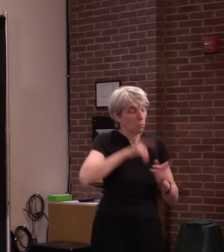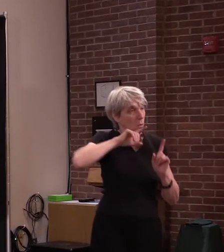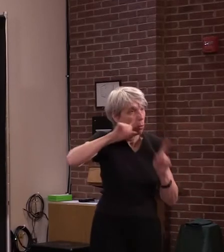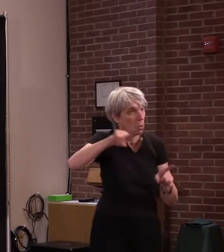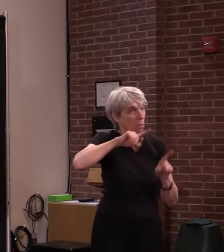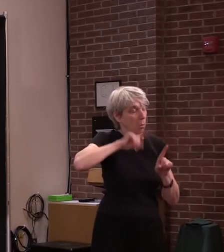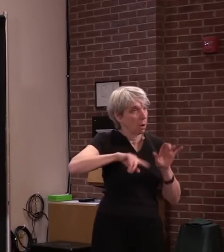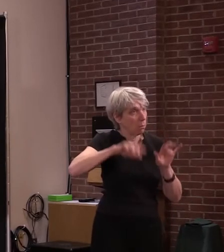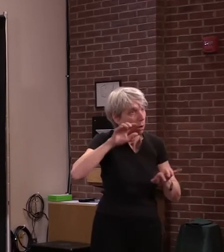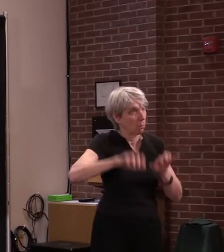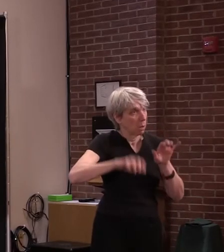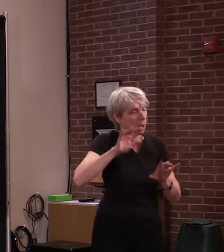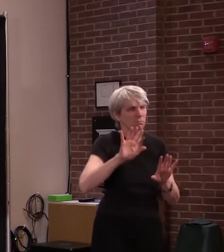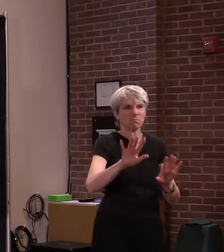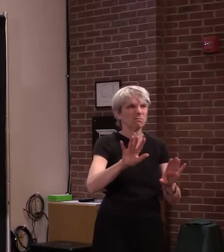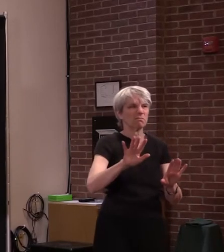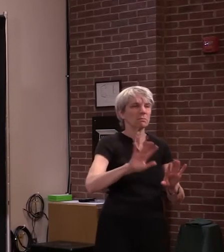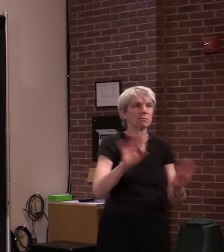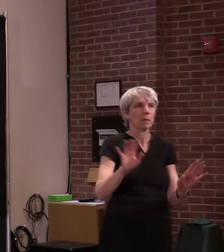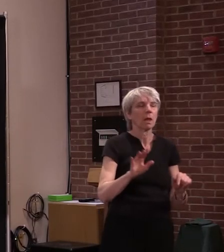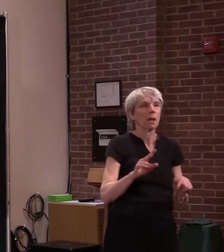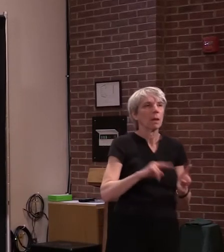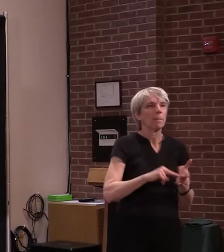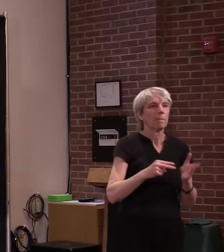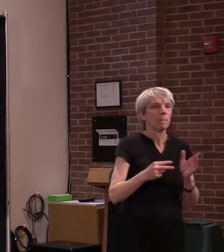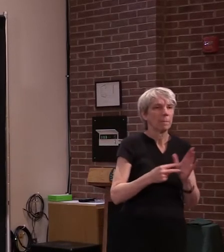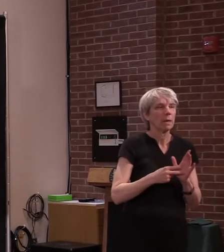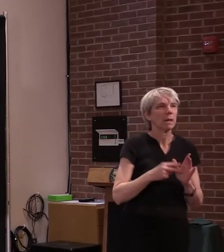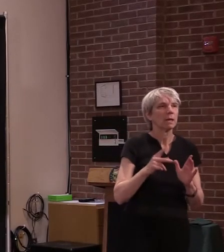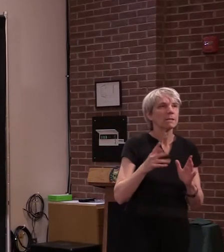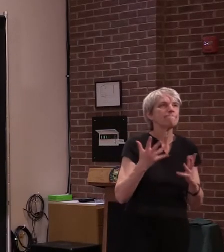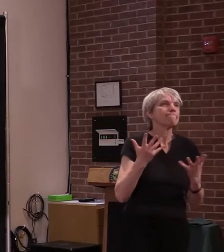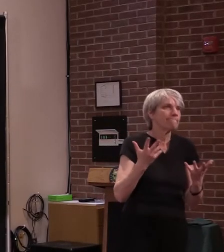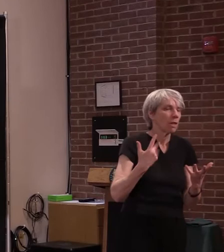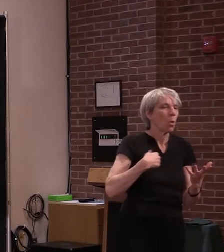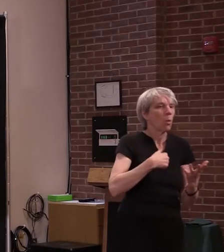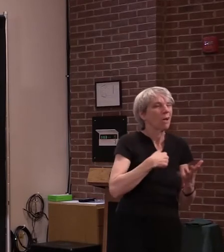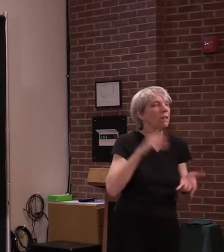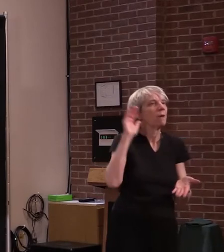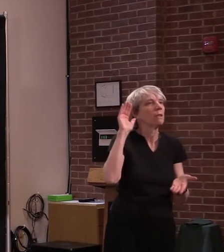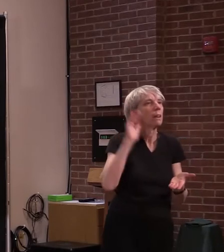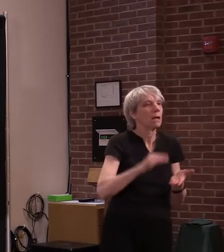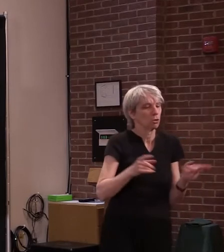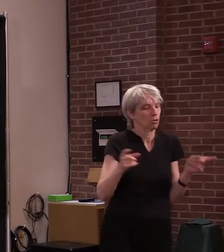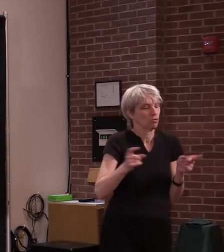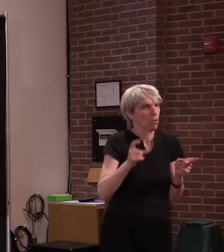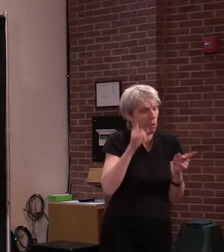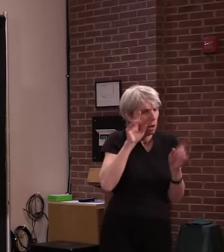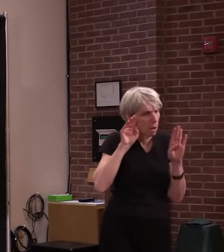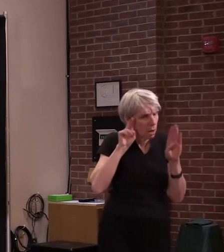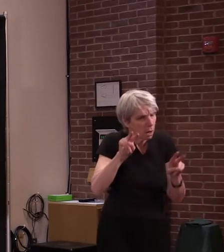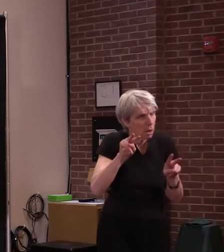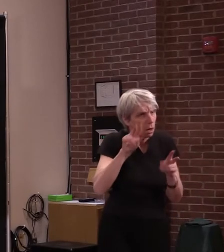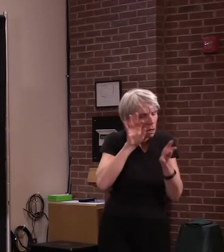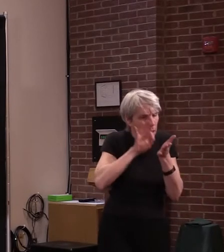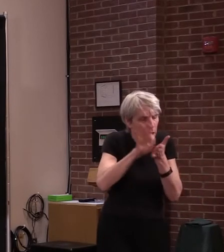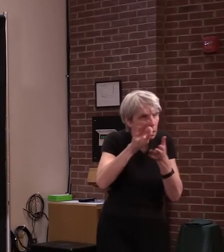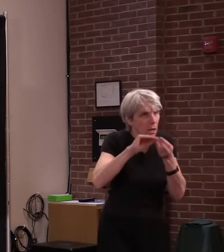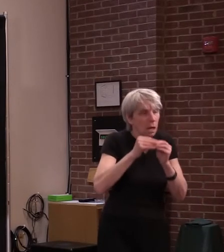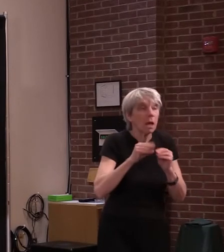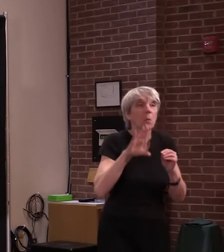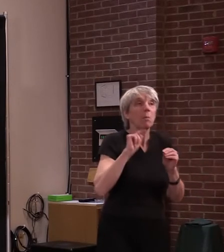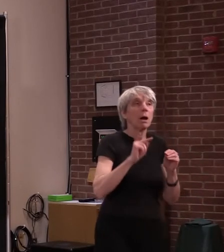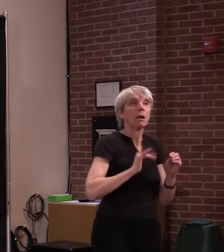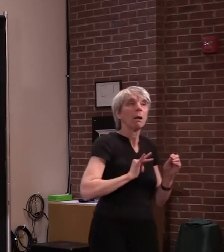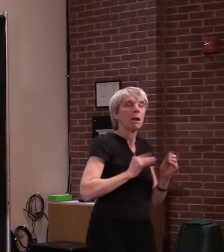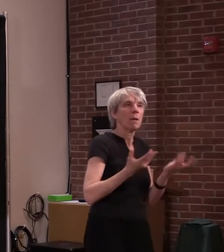that we'll lose control of that data in exchange for having more broadly distributed the tests in the public. So that's going to be the